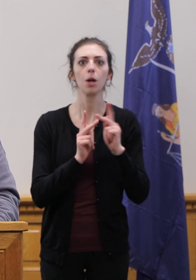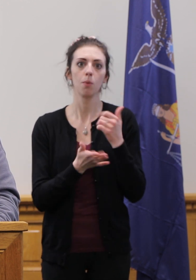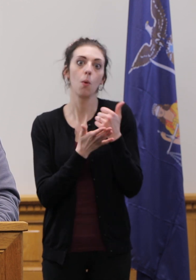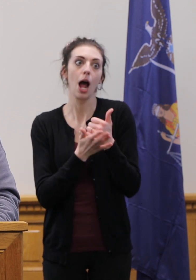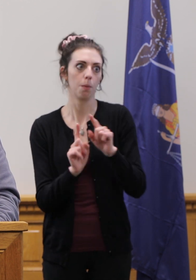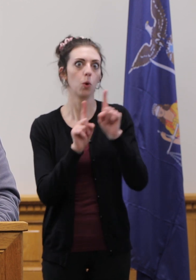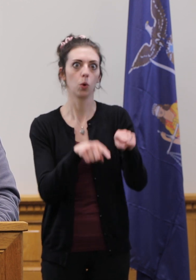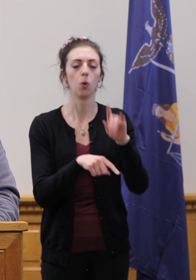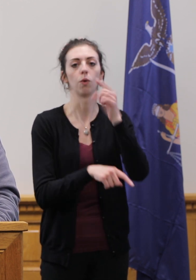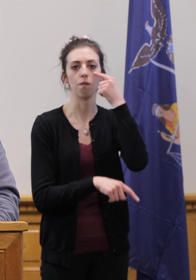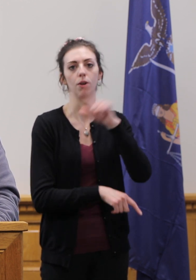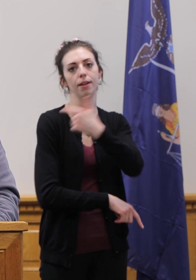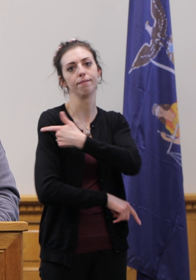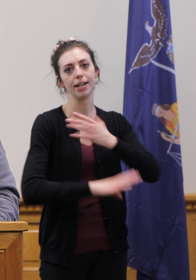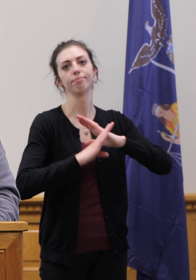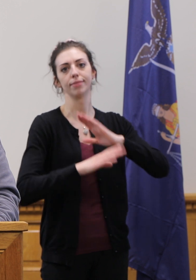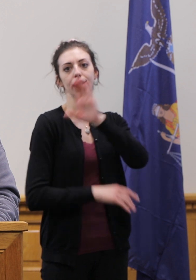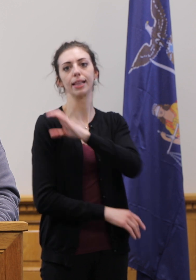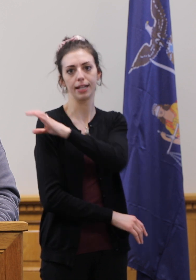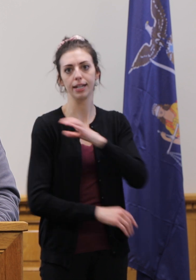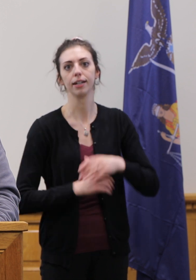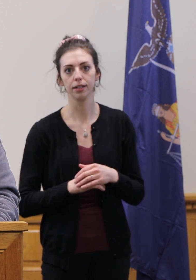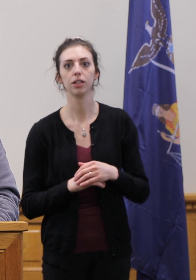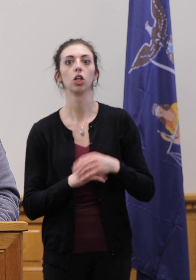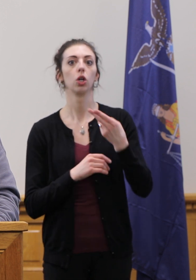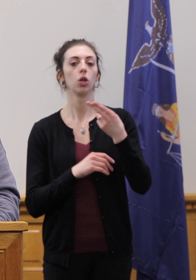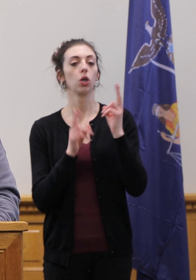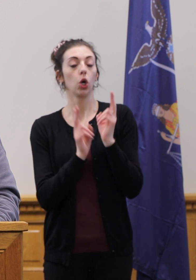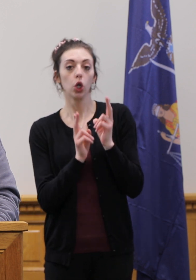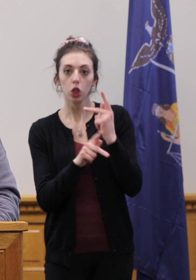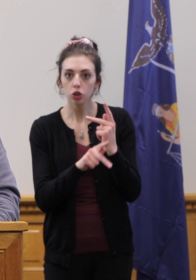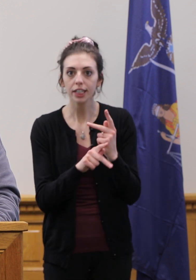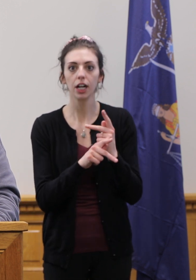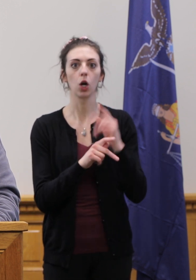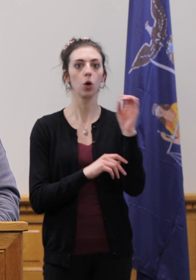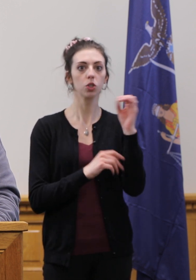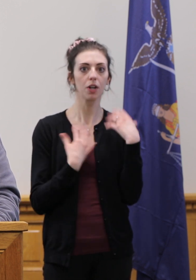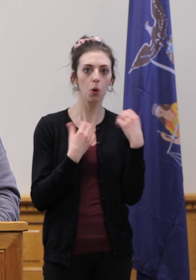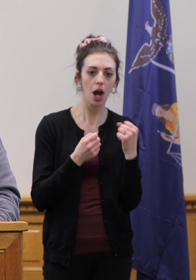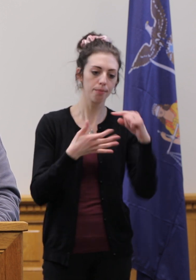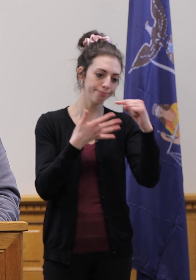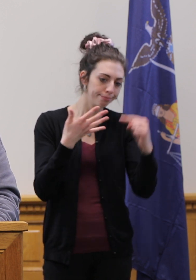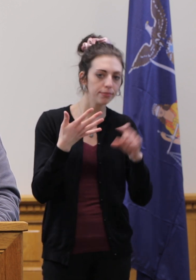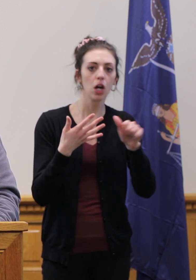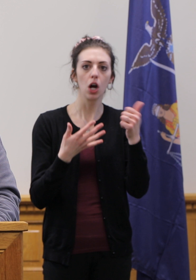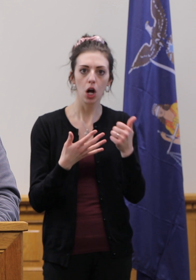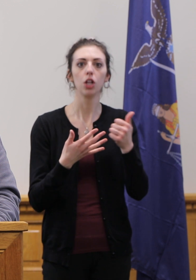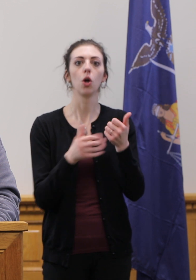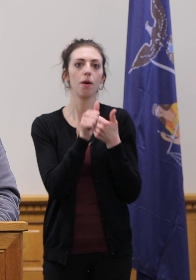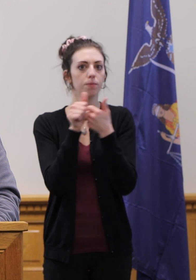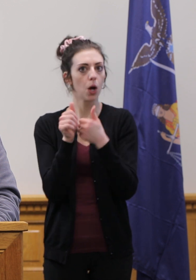vaccination clinics. Oswego Health, Urgent Care, Connects Care, and others who are immunizing per the